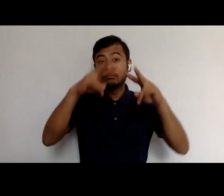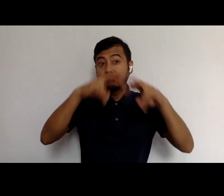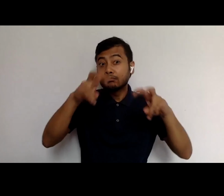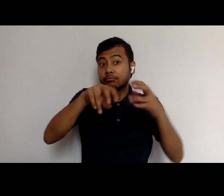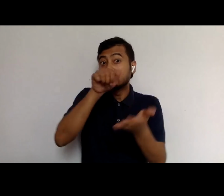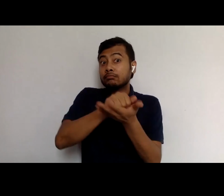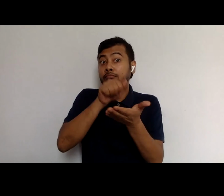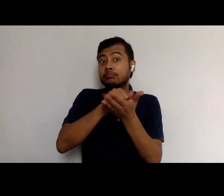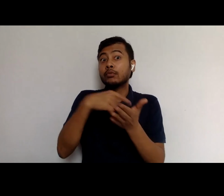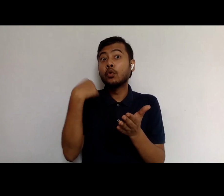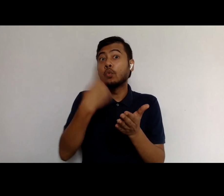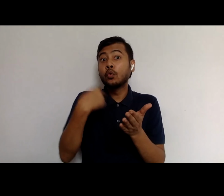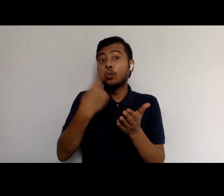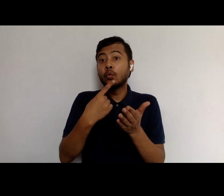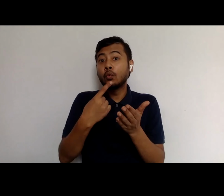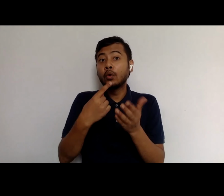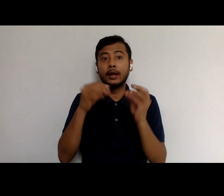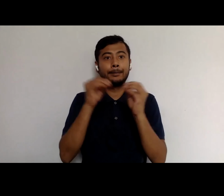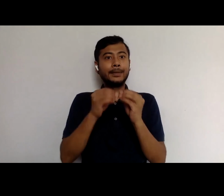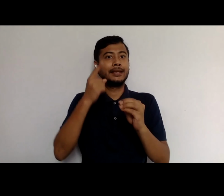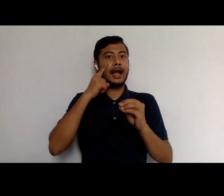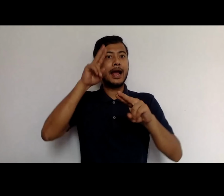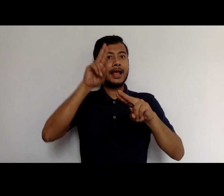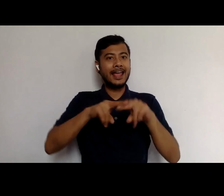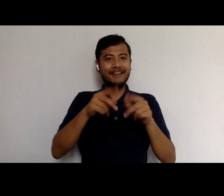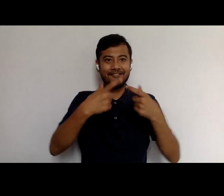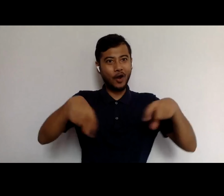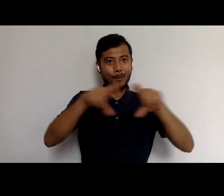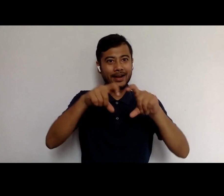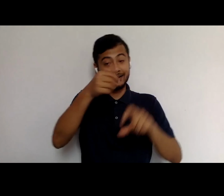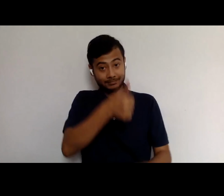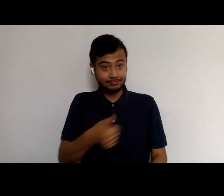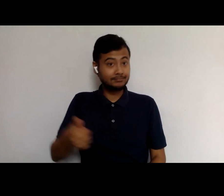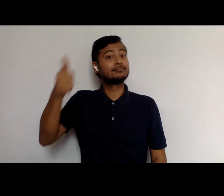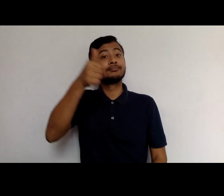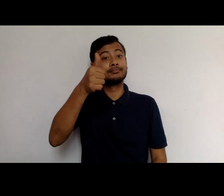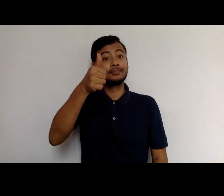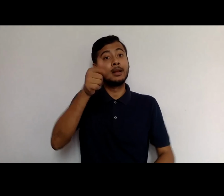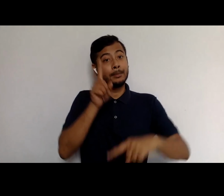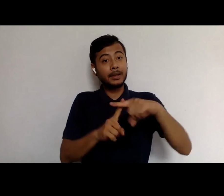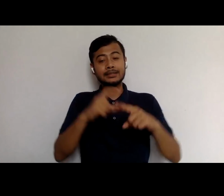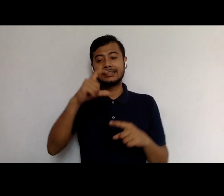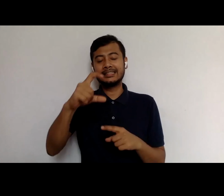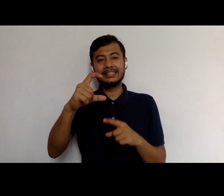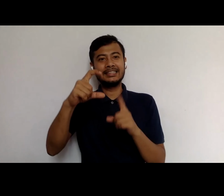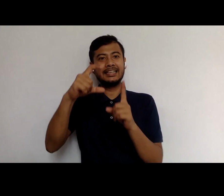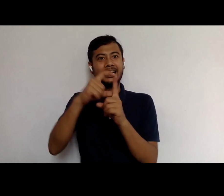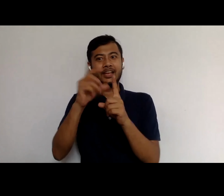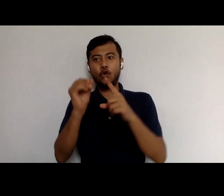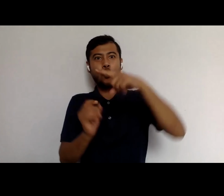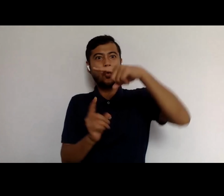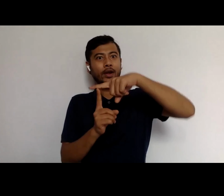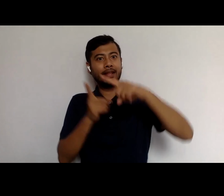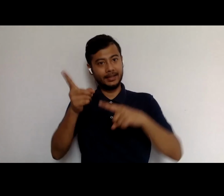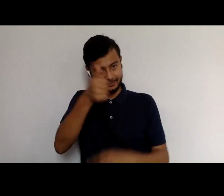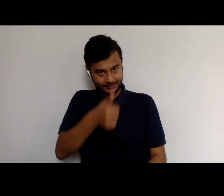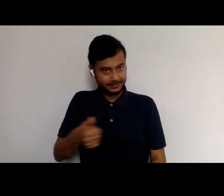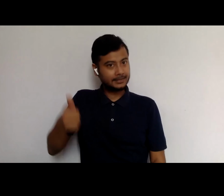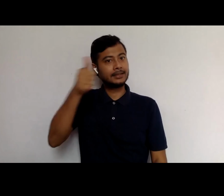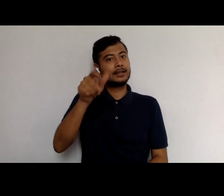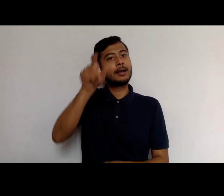DIF's New Technologies Committee, and also Executive Director of CDOT. Seema, may you please play the